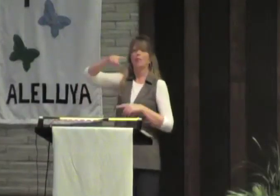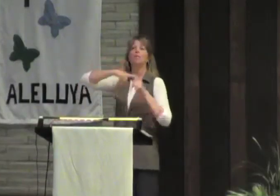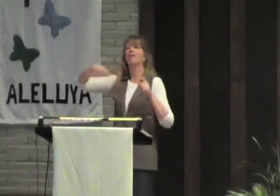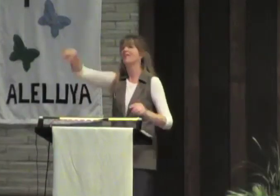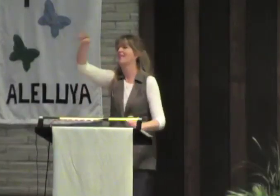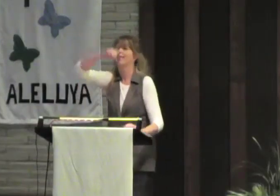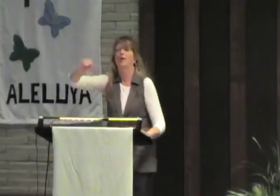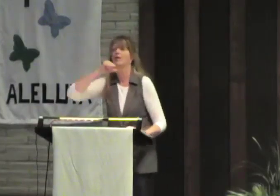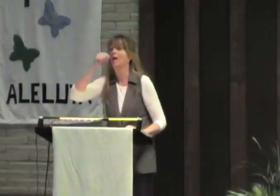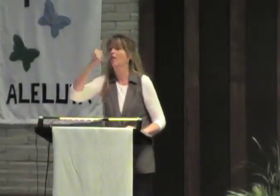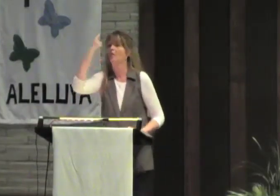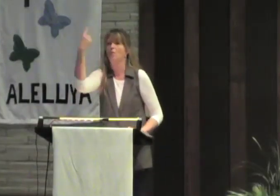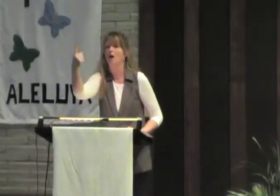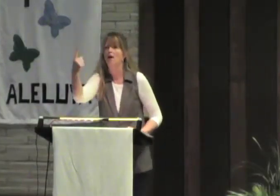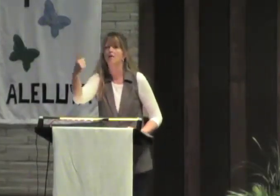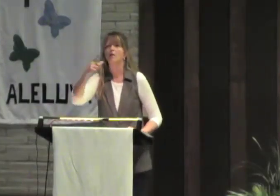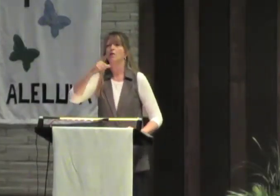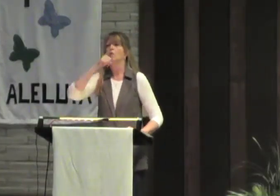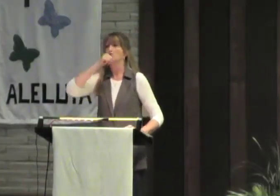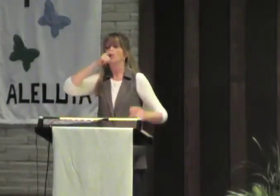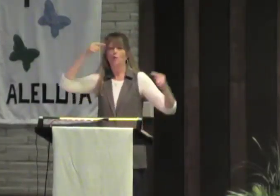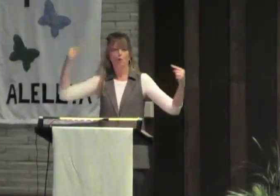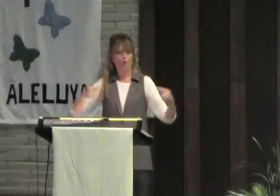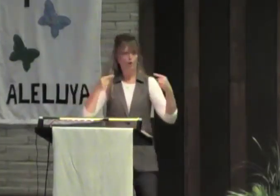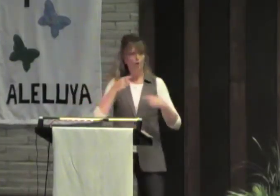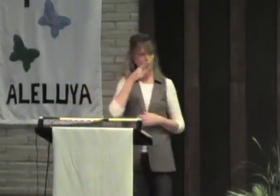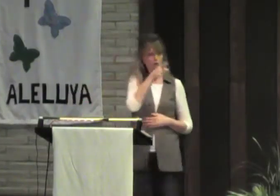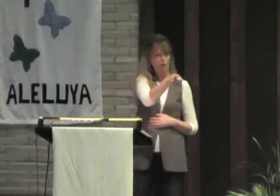at them, but they're not the one who hurt you.